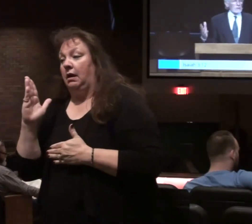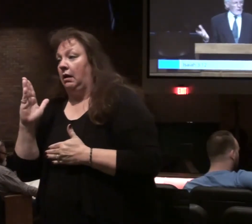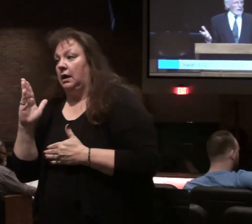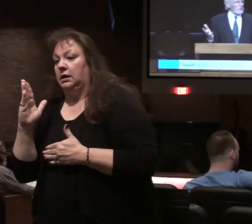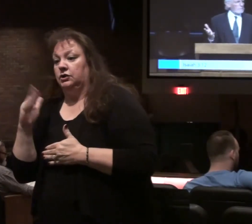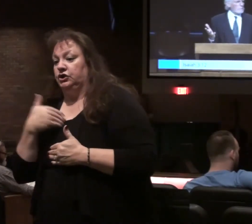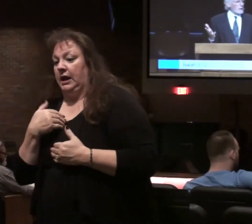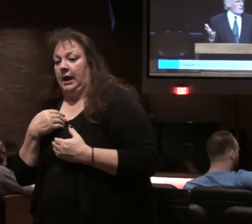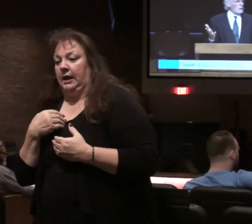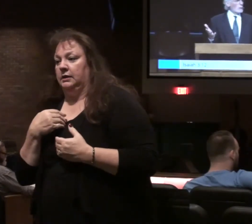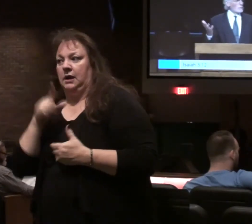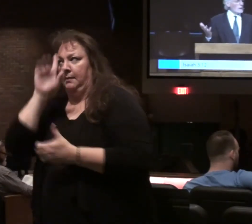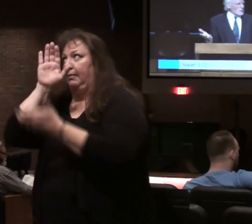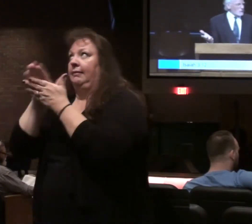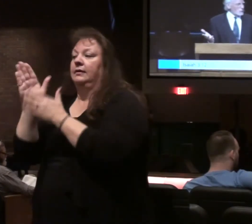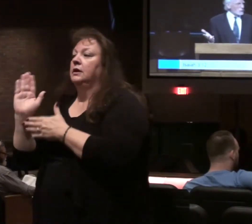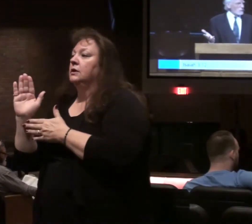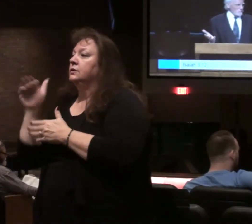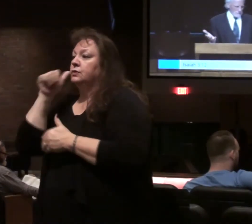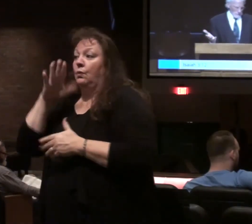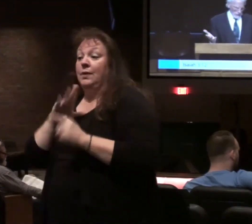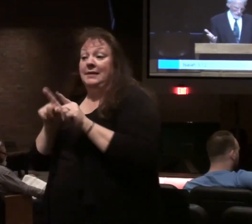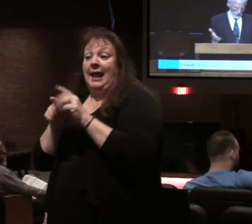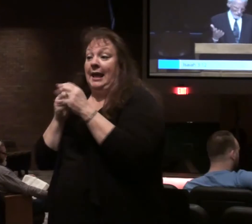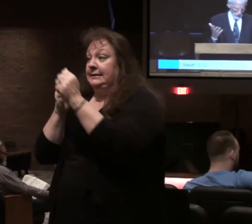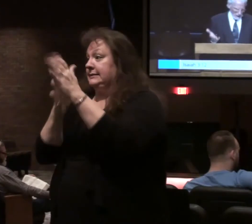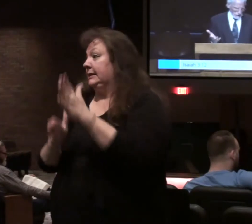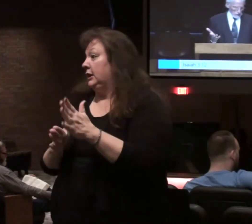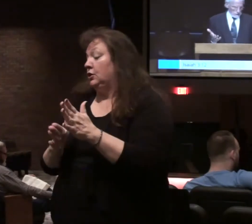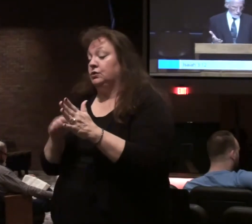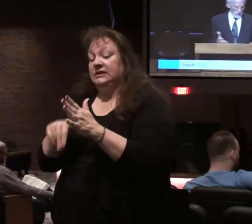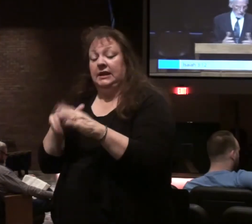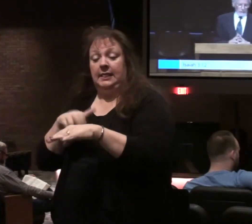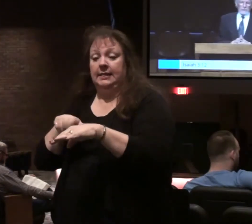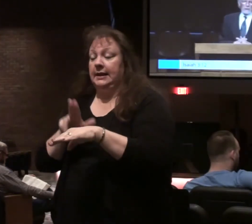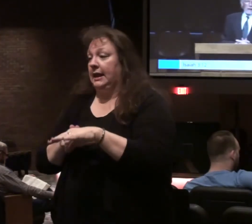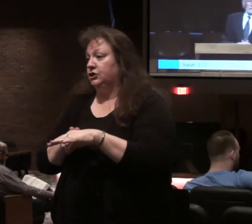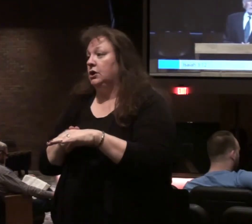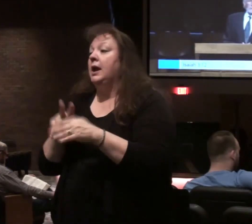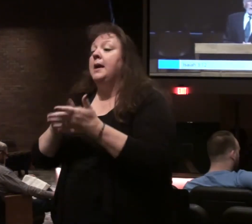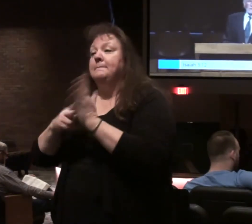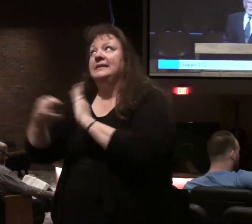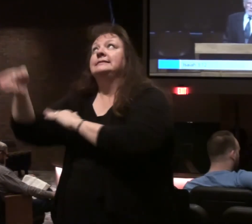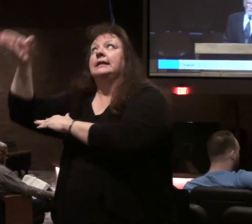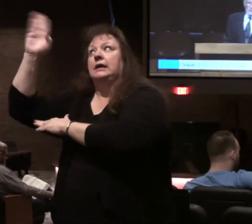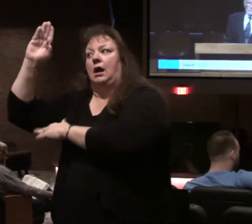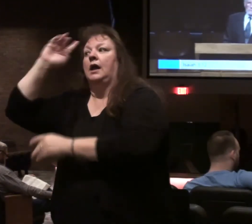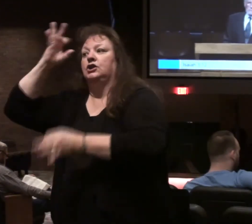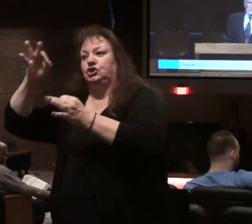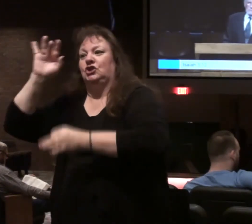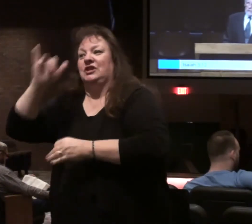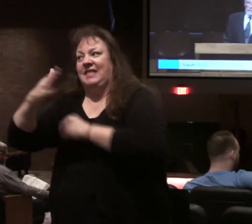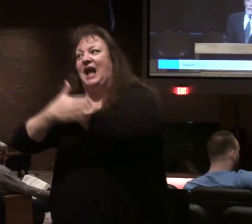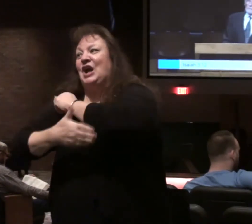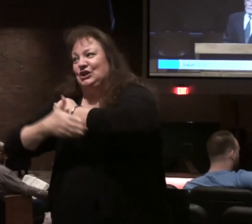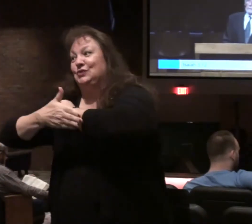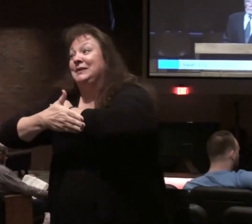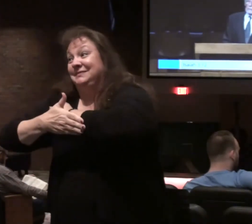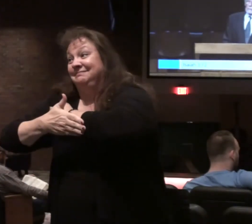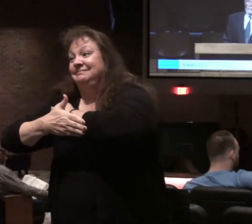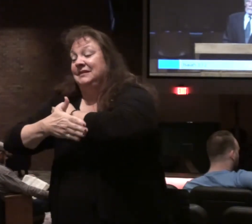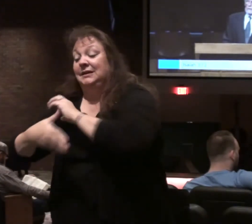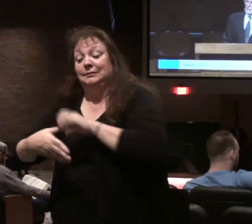That's God's plan. So women in leadership in the nation are an indication of God's judgment.